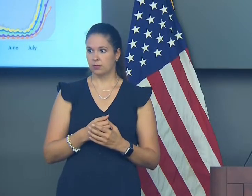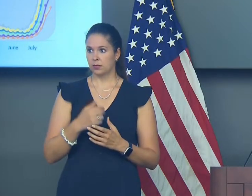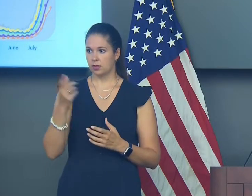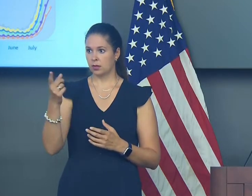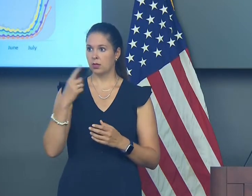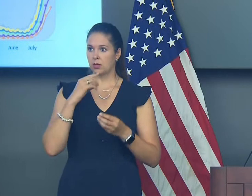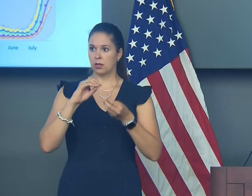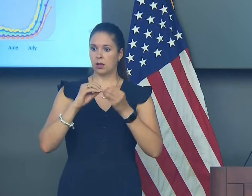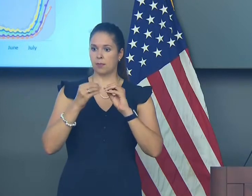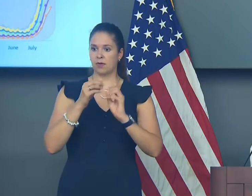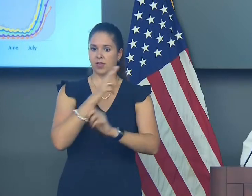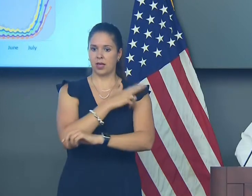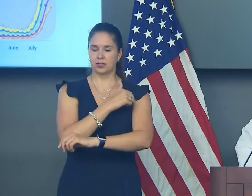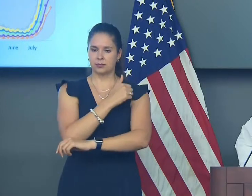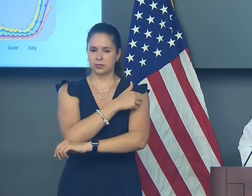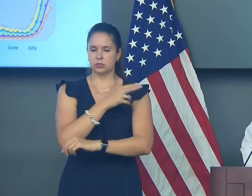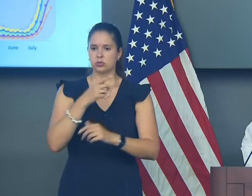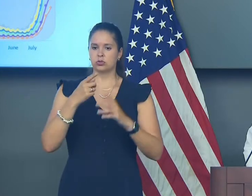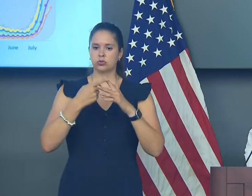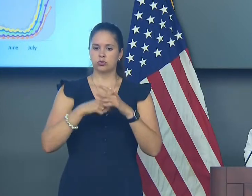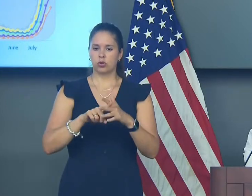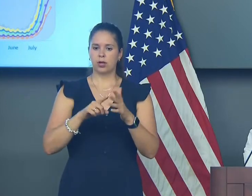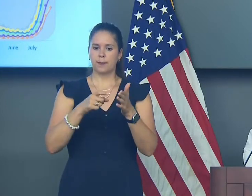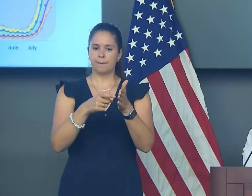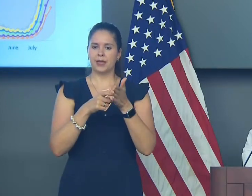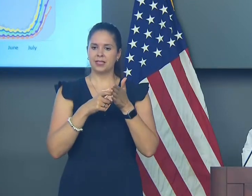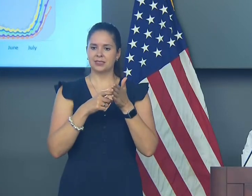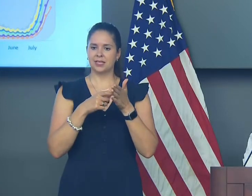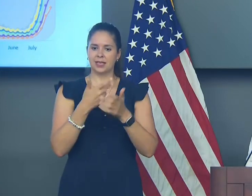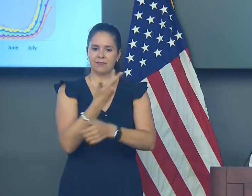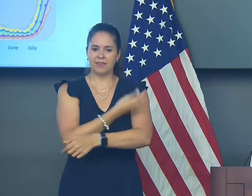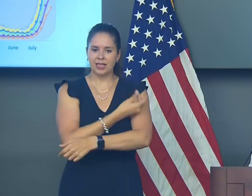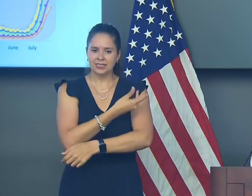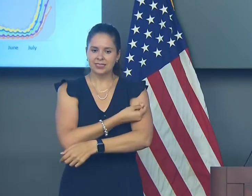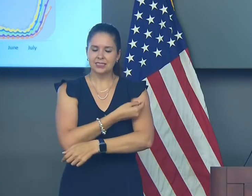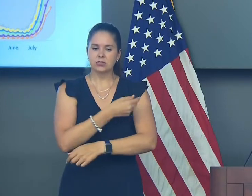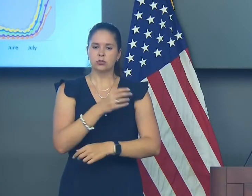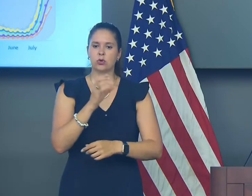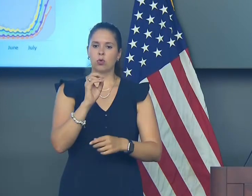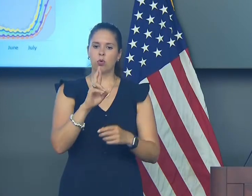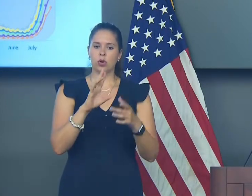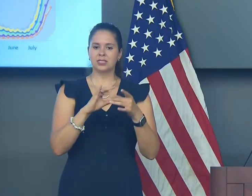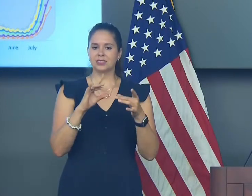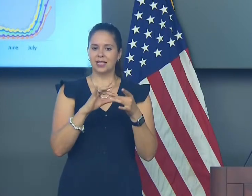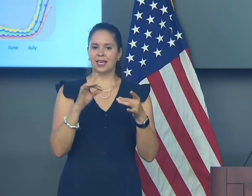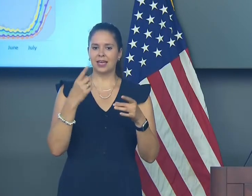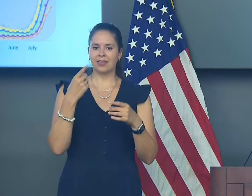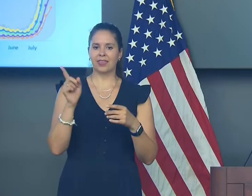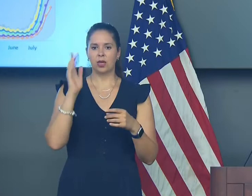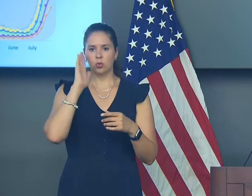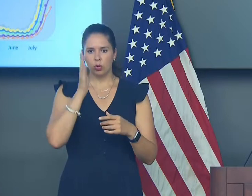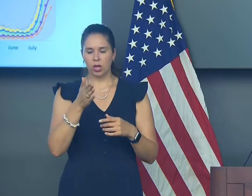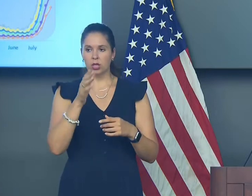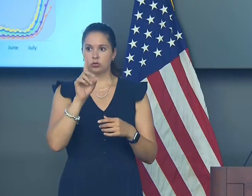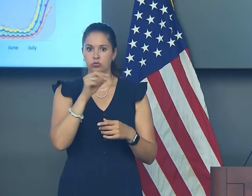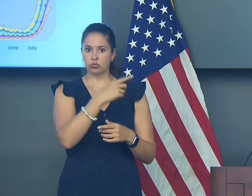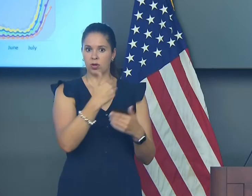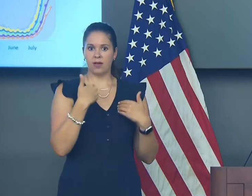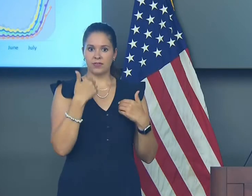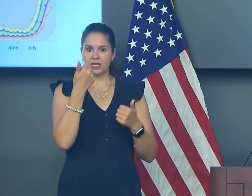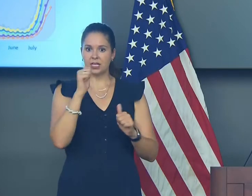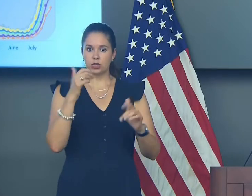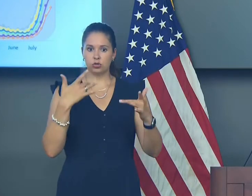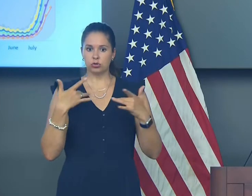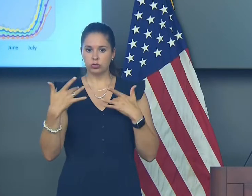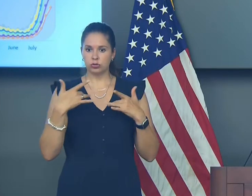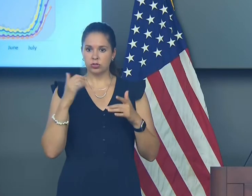A number of hospitals are starting to mandate vaccines or saying that they will. Do you have any worries